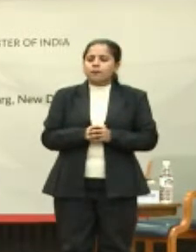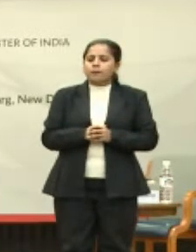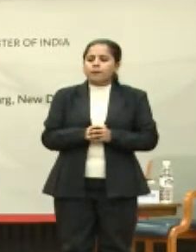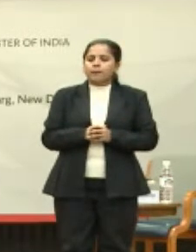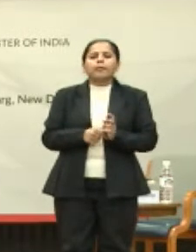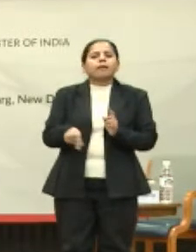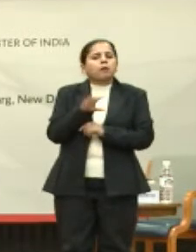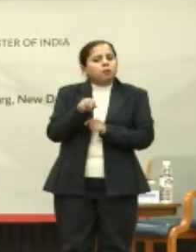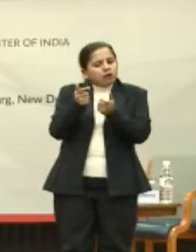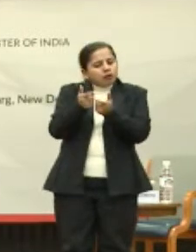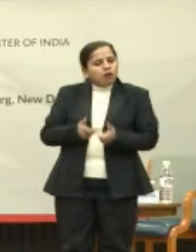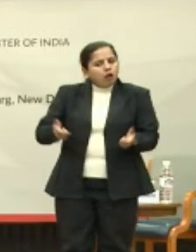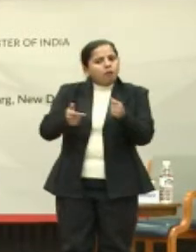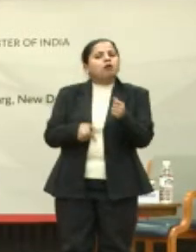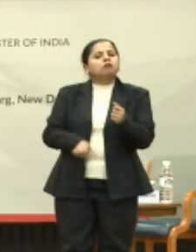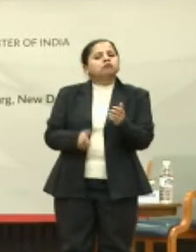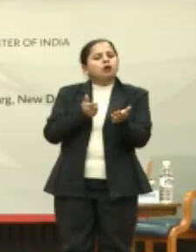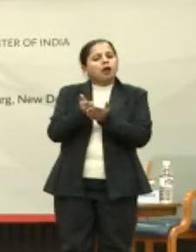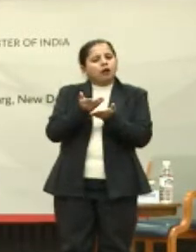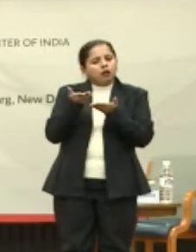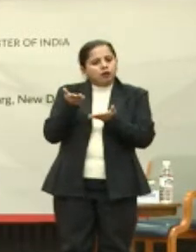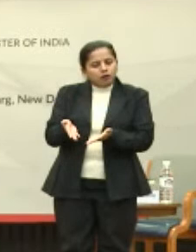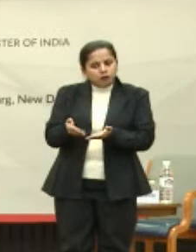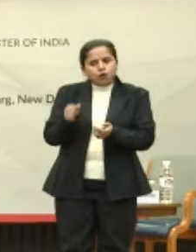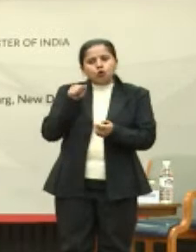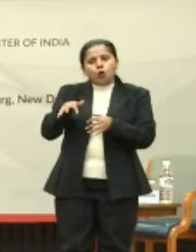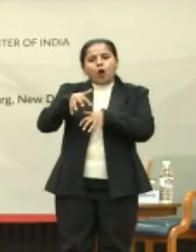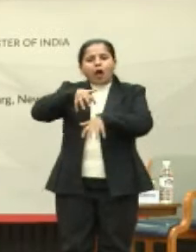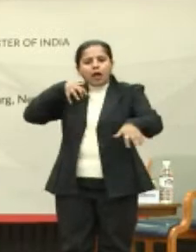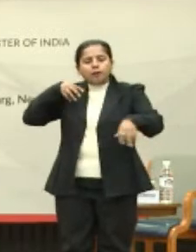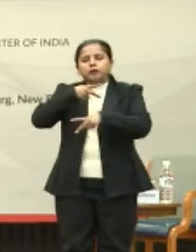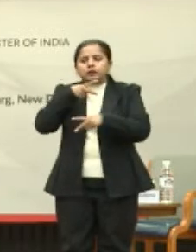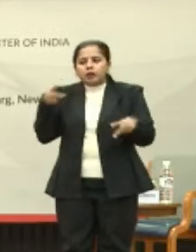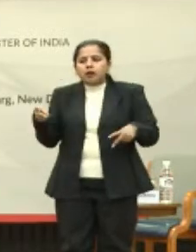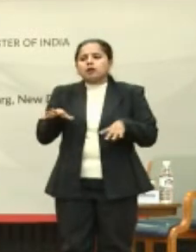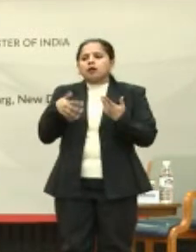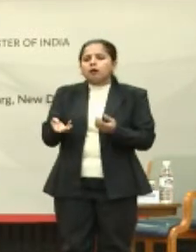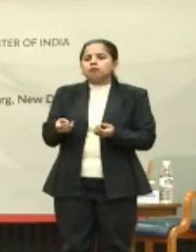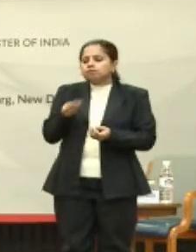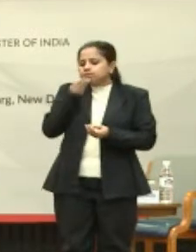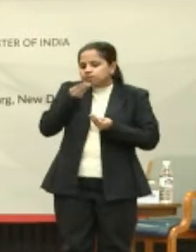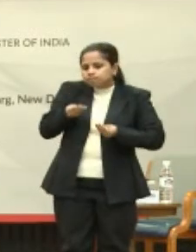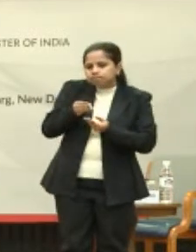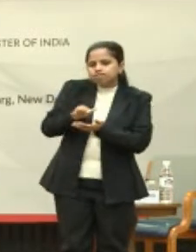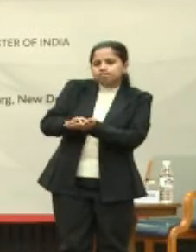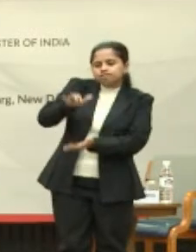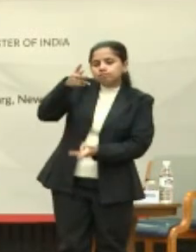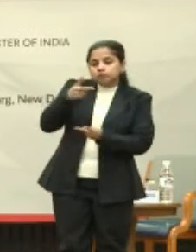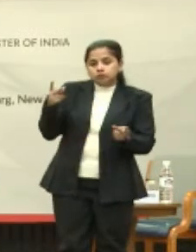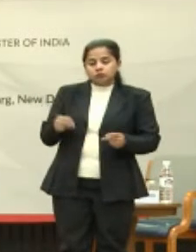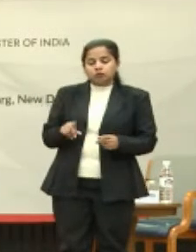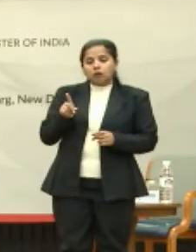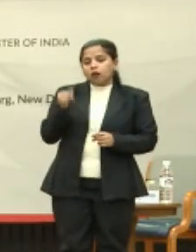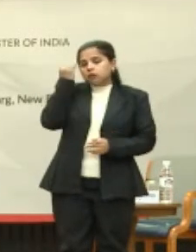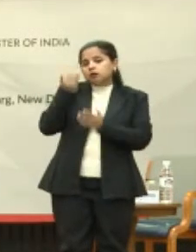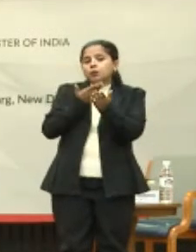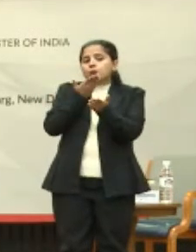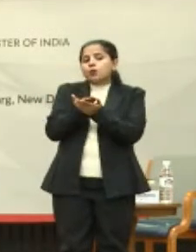It was a commission on agriculture and animal husbandry, of course. And one of its recommendations